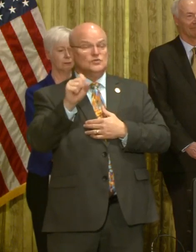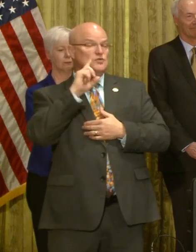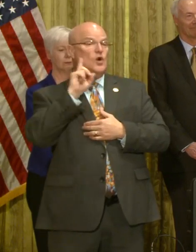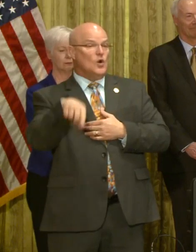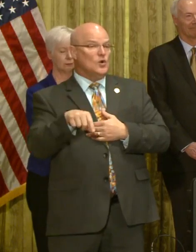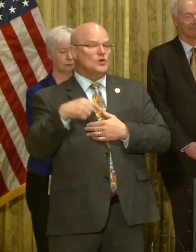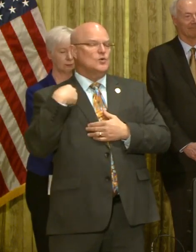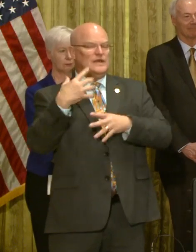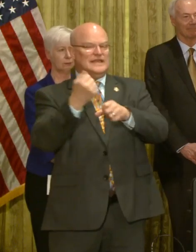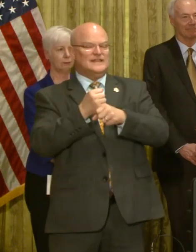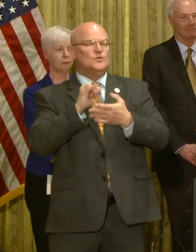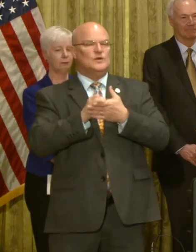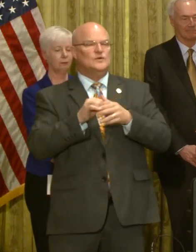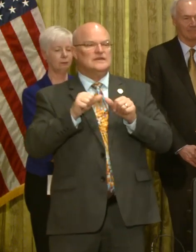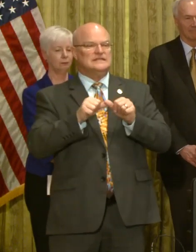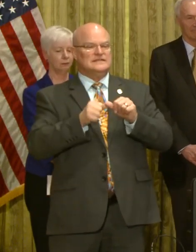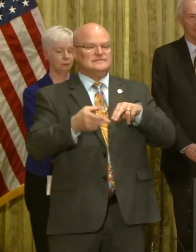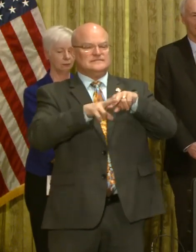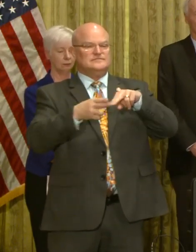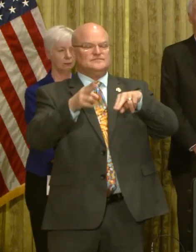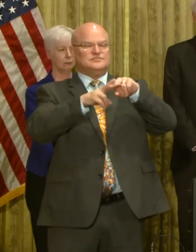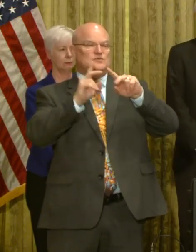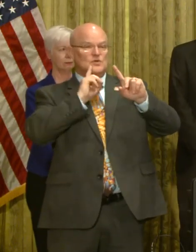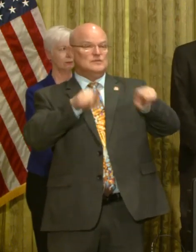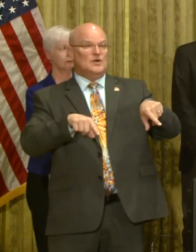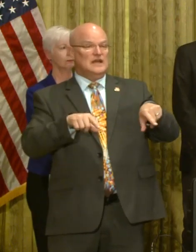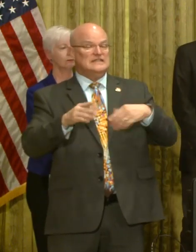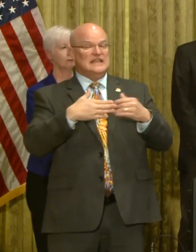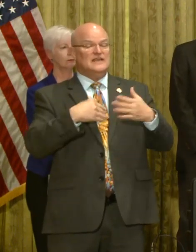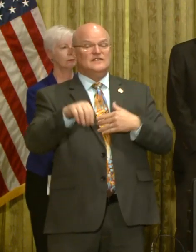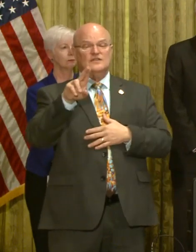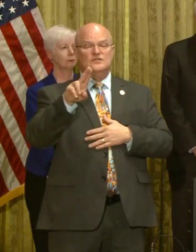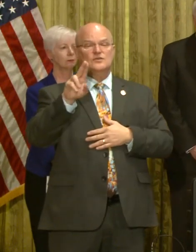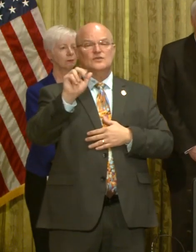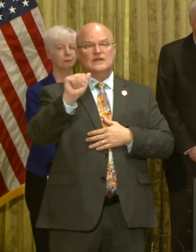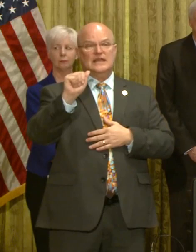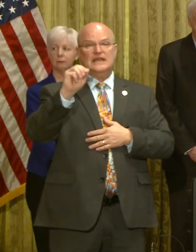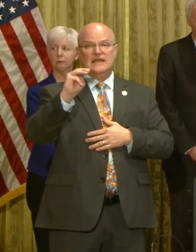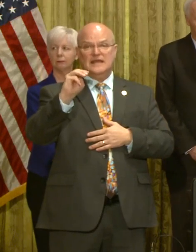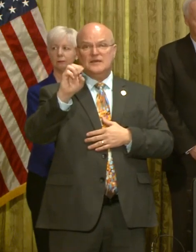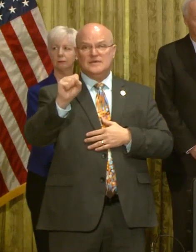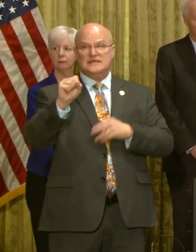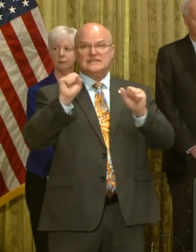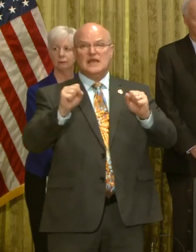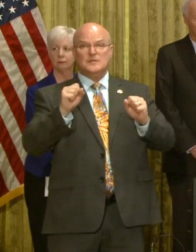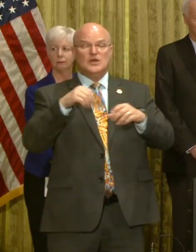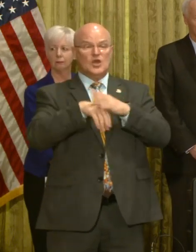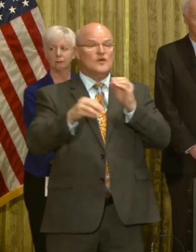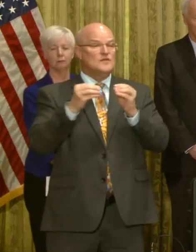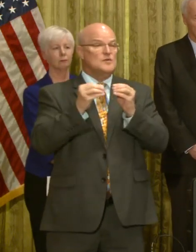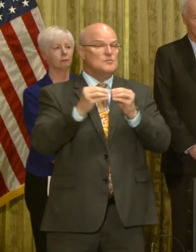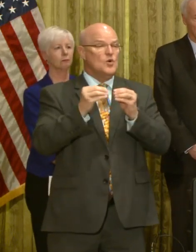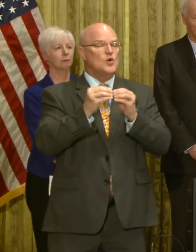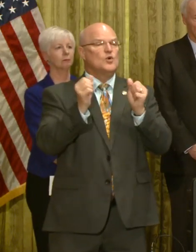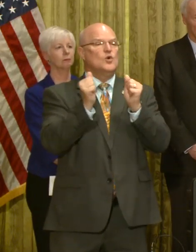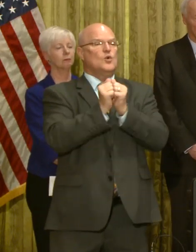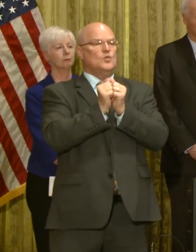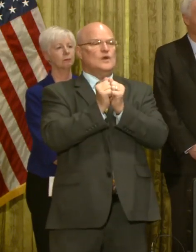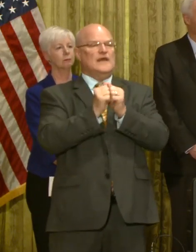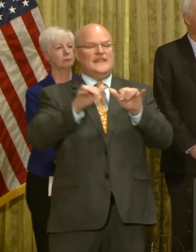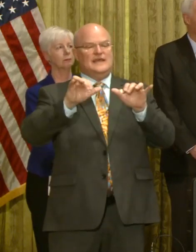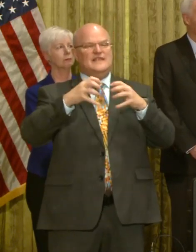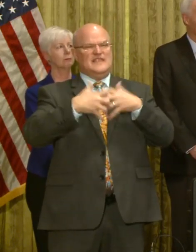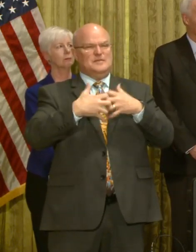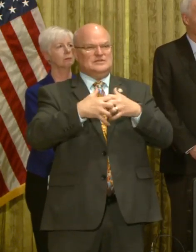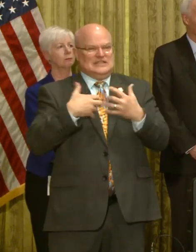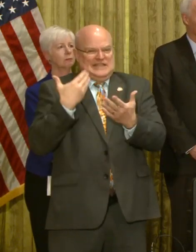as we get those, we'll continue to scale up our response, even as UAMS is able to go even further with the machine